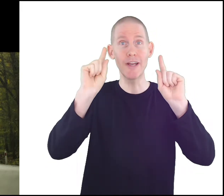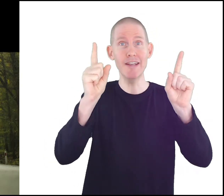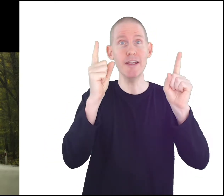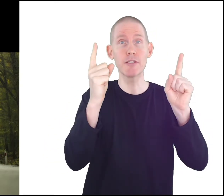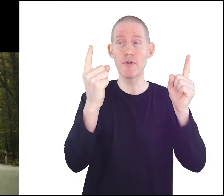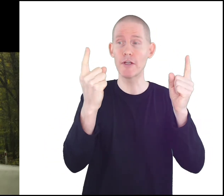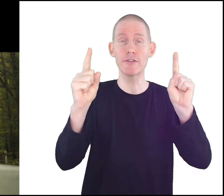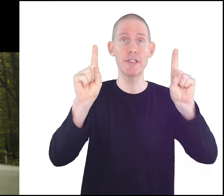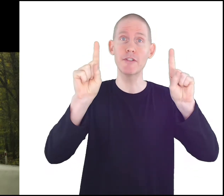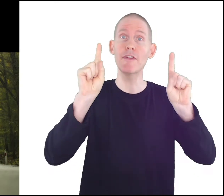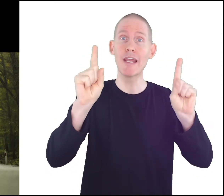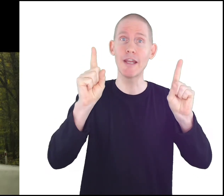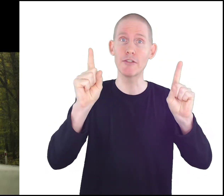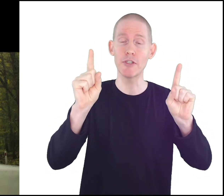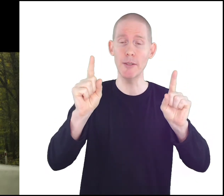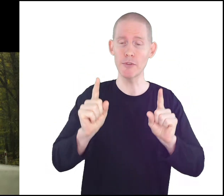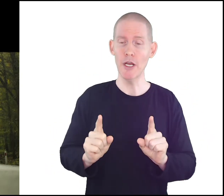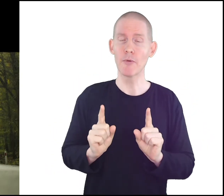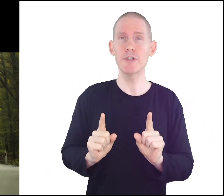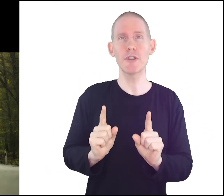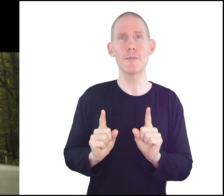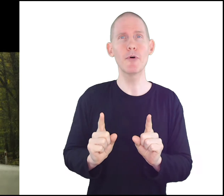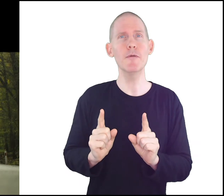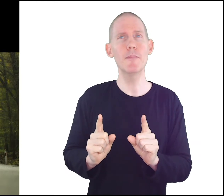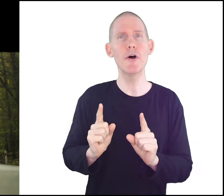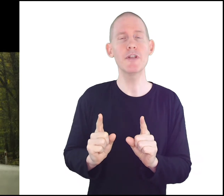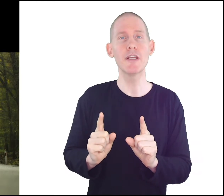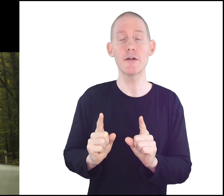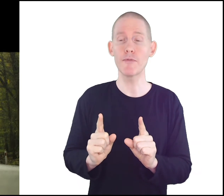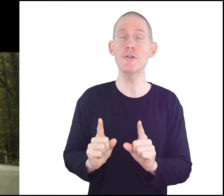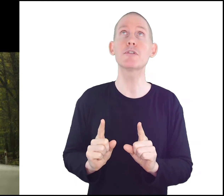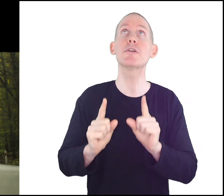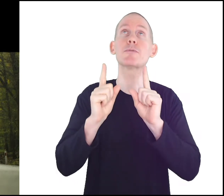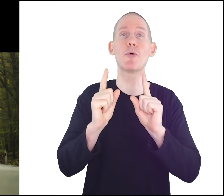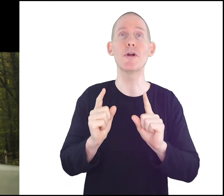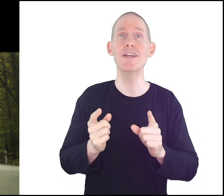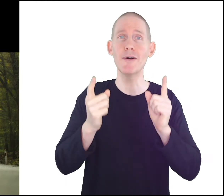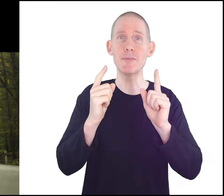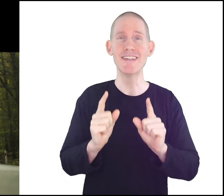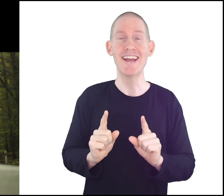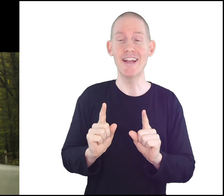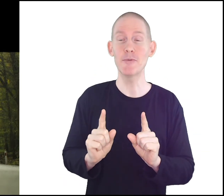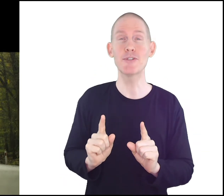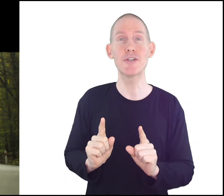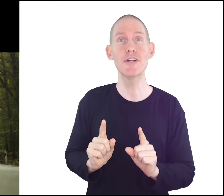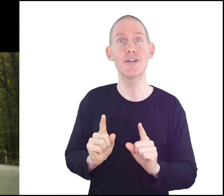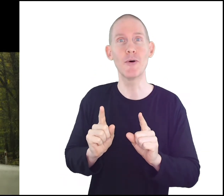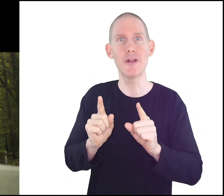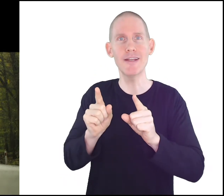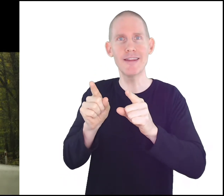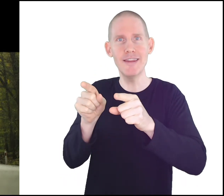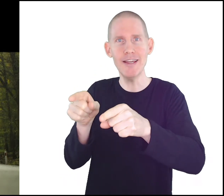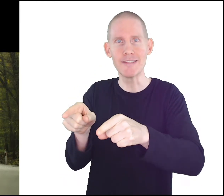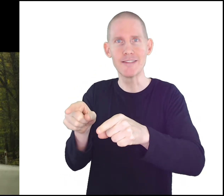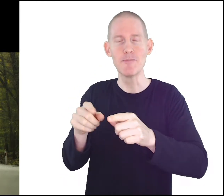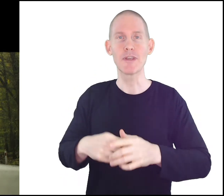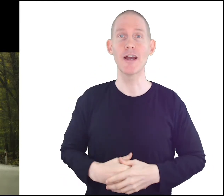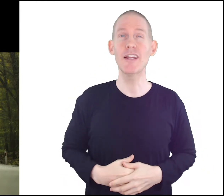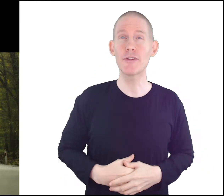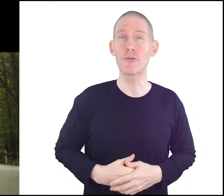index fingers. These are the hand shapes. We're just going to put them about here. First, they're just pointing up, and then we're just going to go like this. Kind of like they're